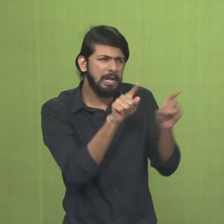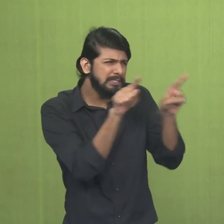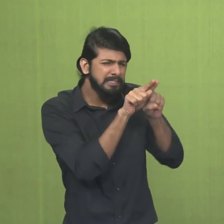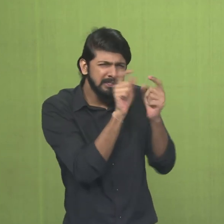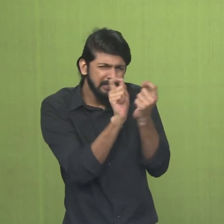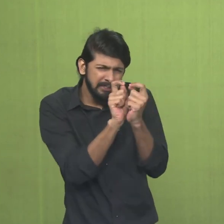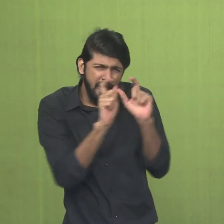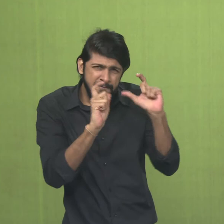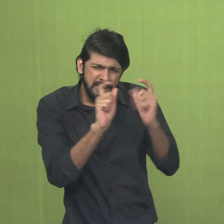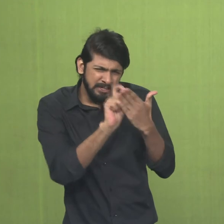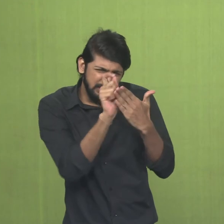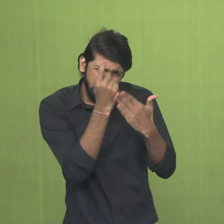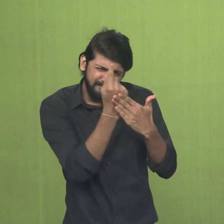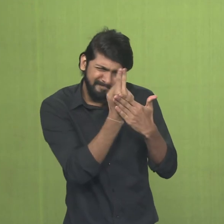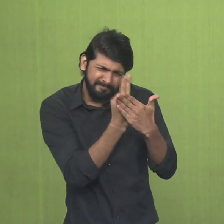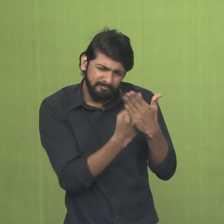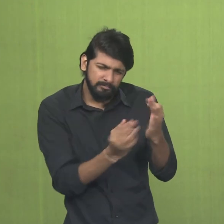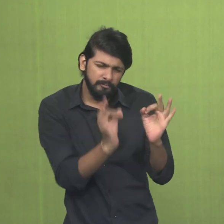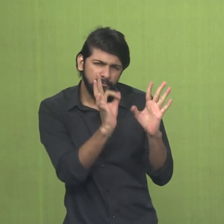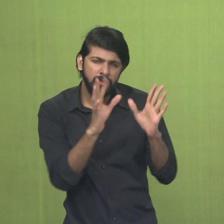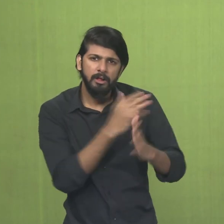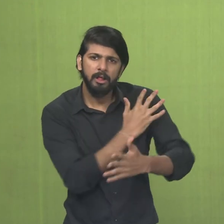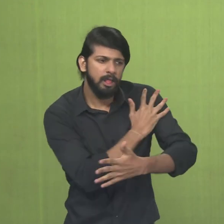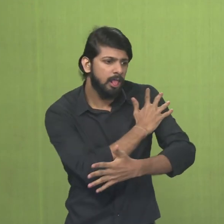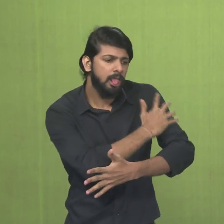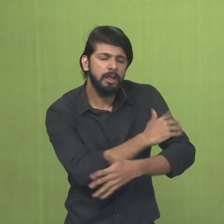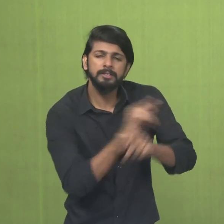been precisely matched as the real specimen.